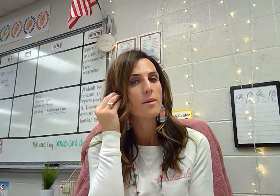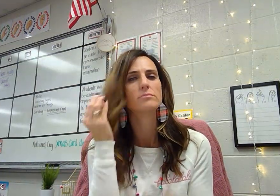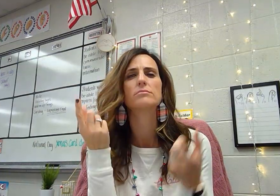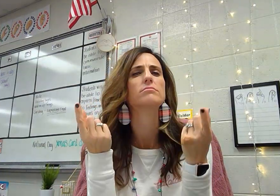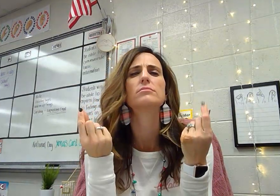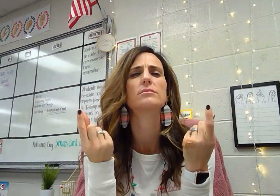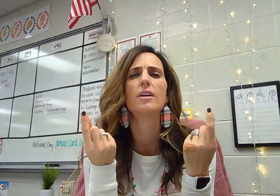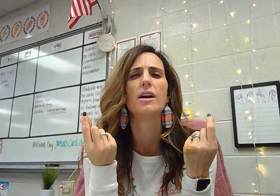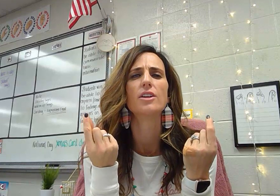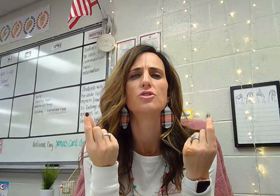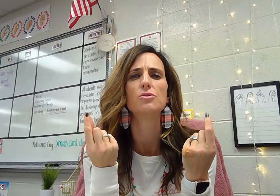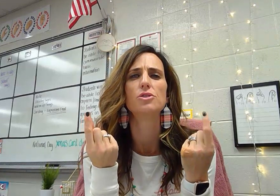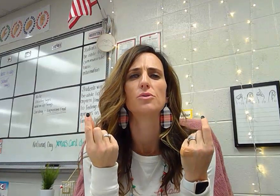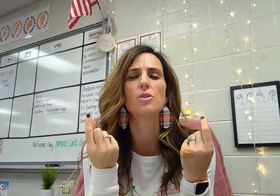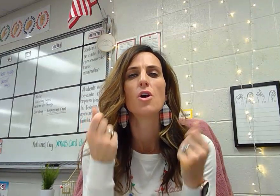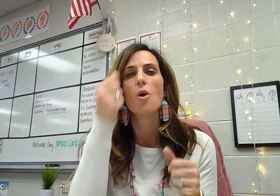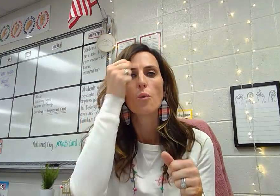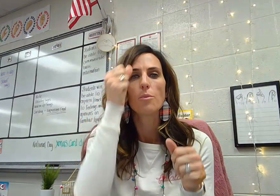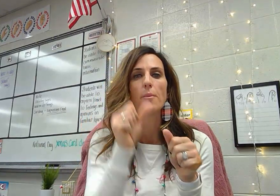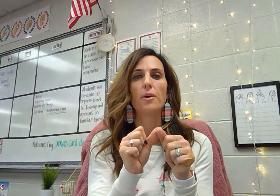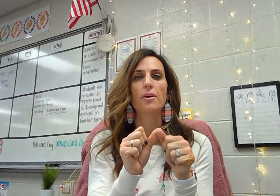home, and do. Remember,